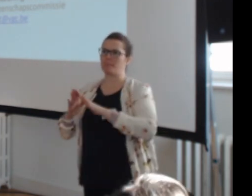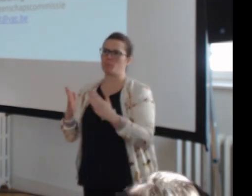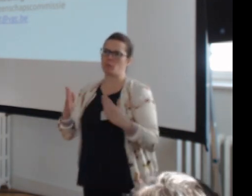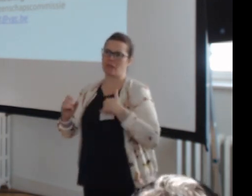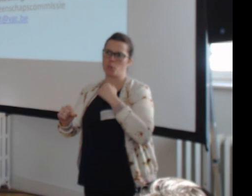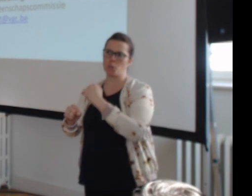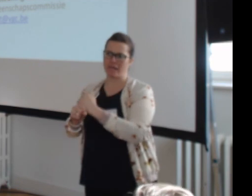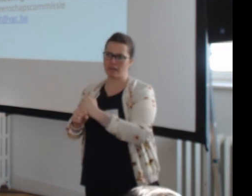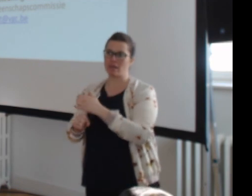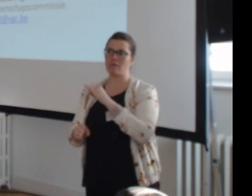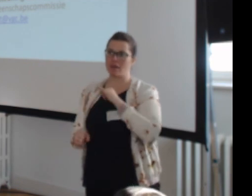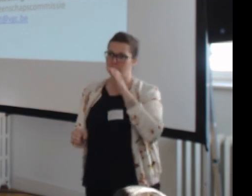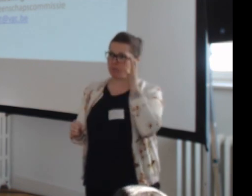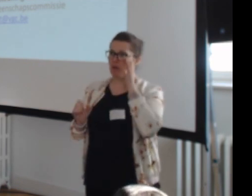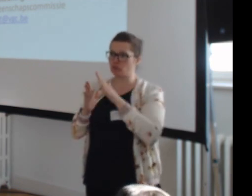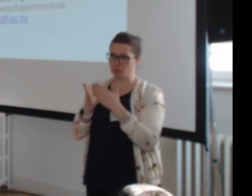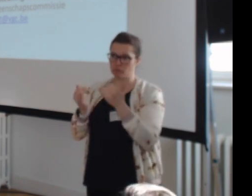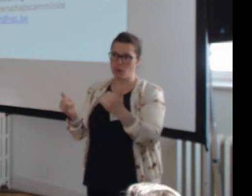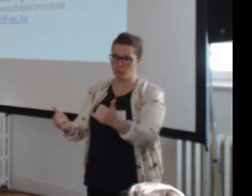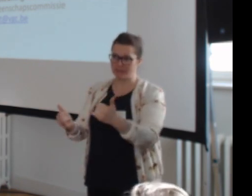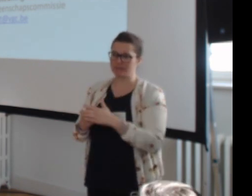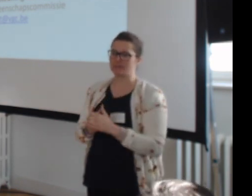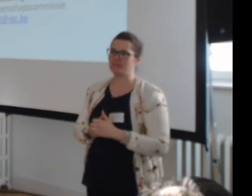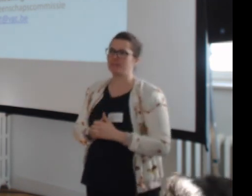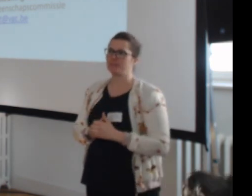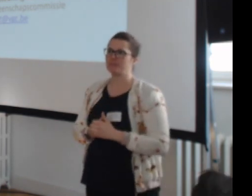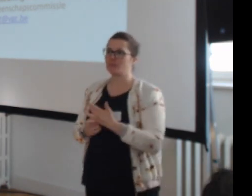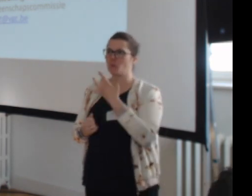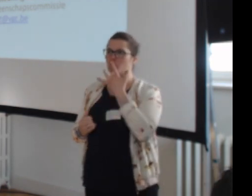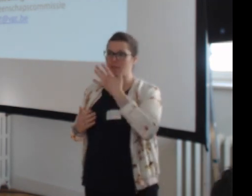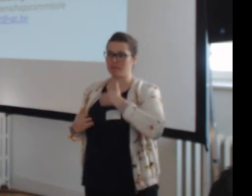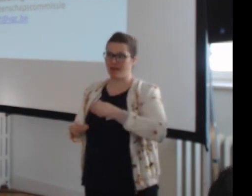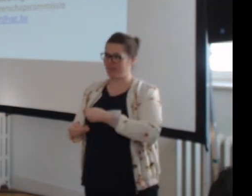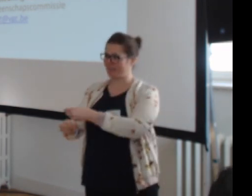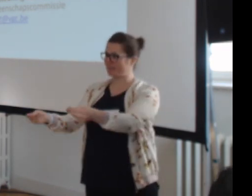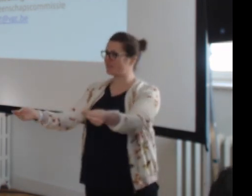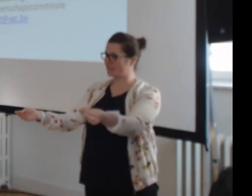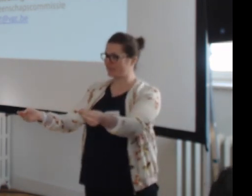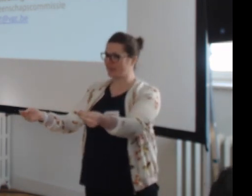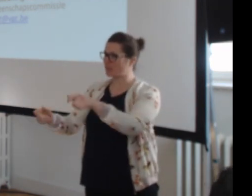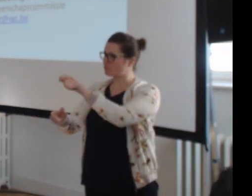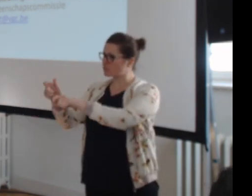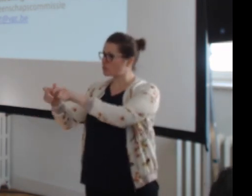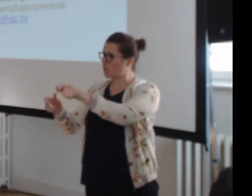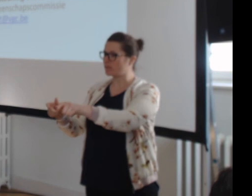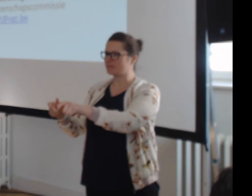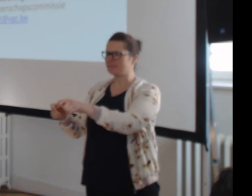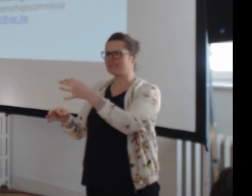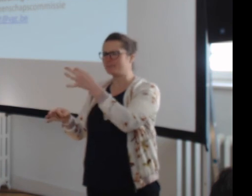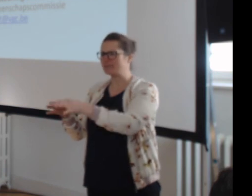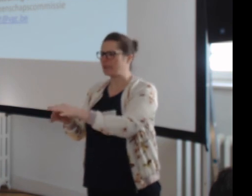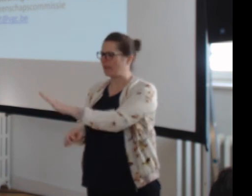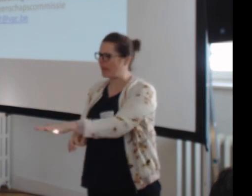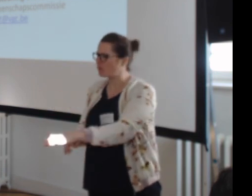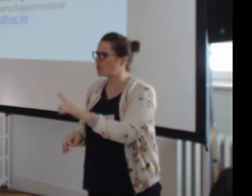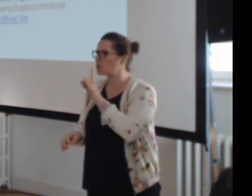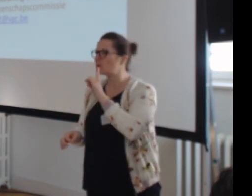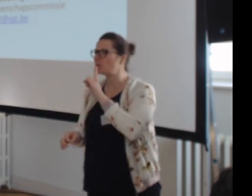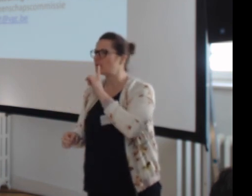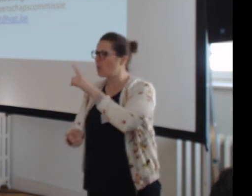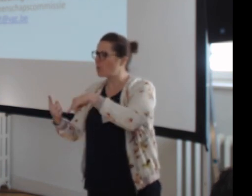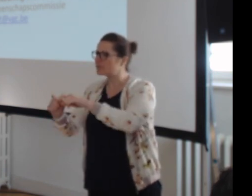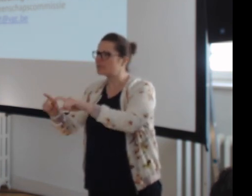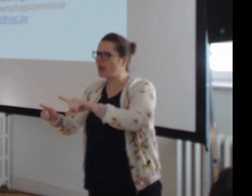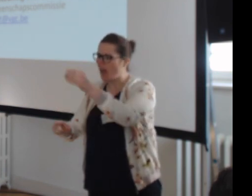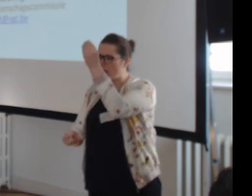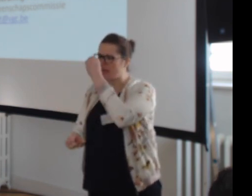we have DAISY books, and we would like to give them to people, especially children that are learning our